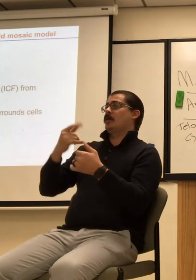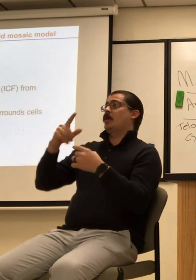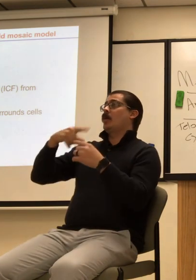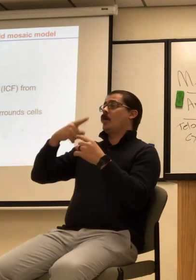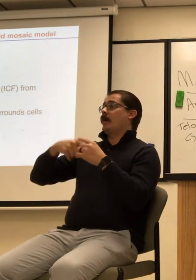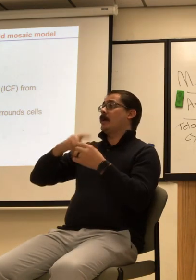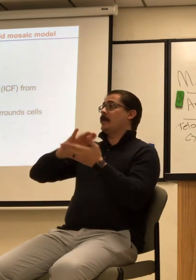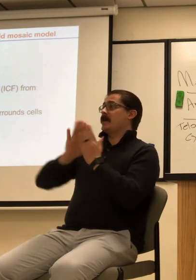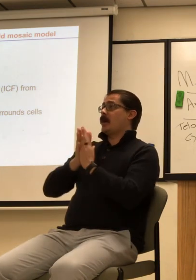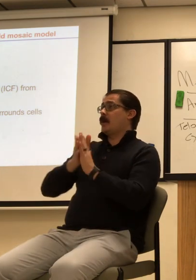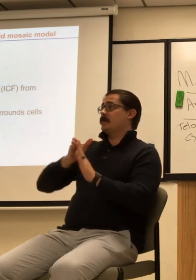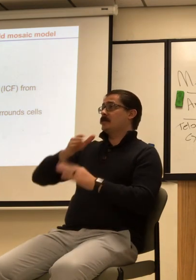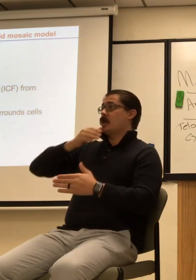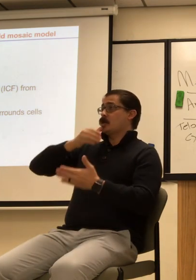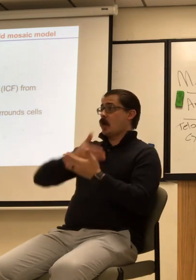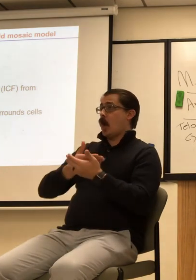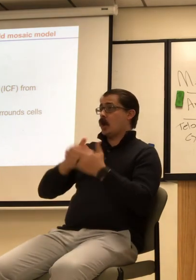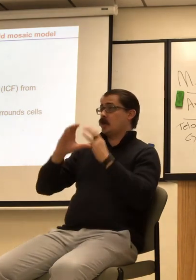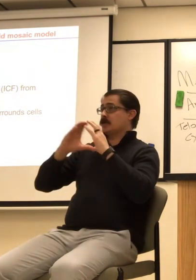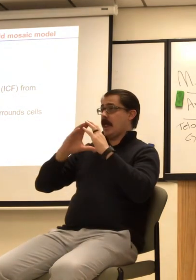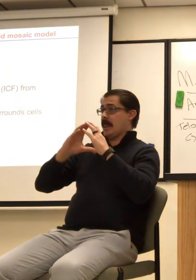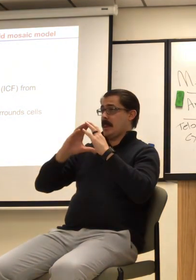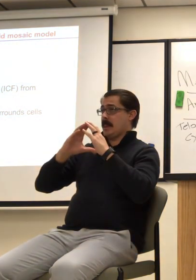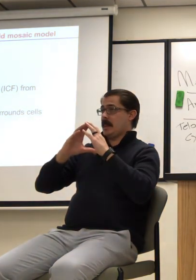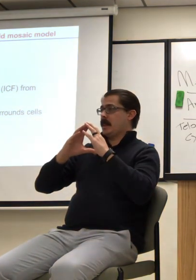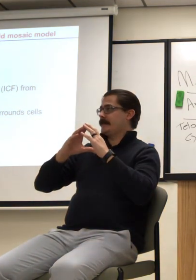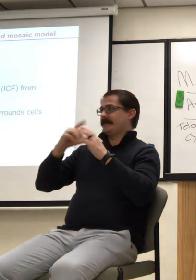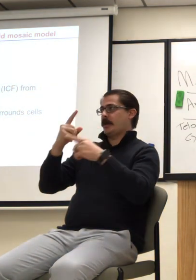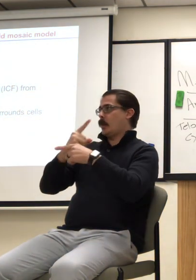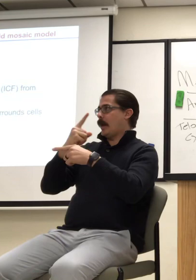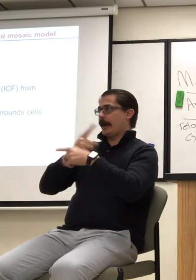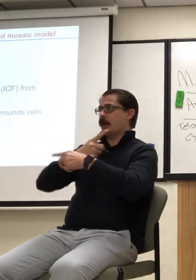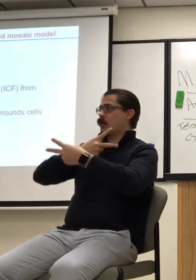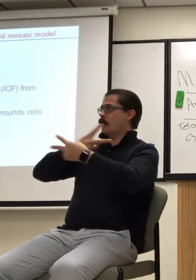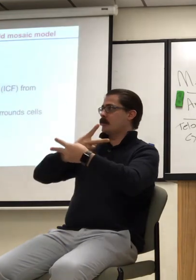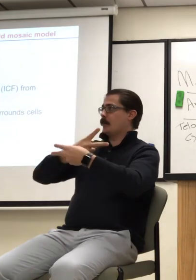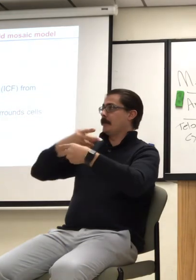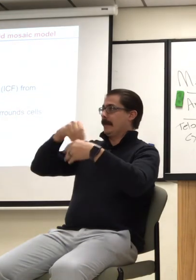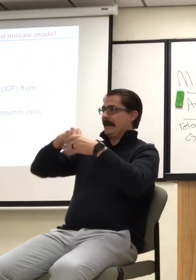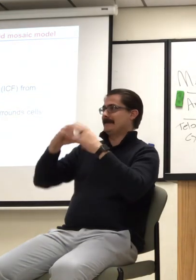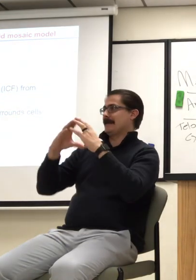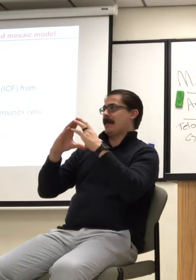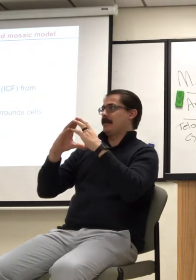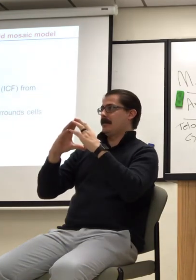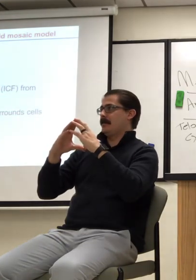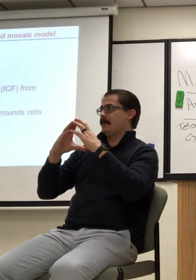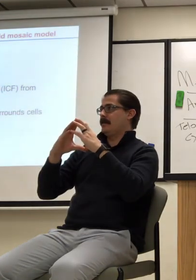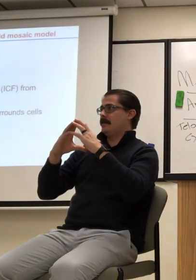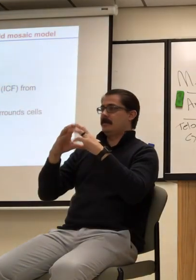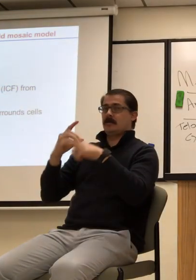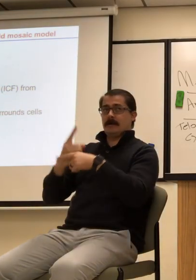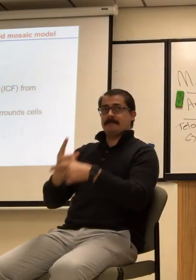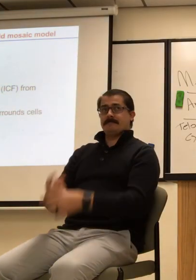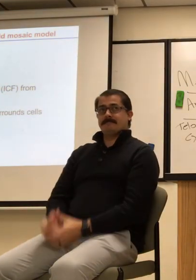its daughter cell, it's just a regular chromosome in the cell. Okay.